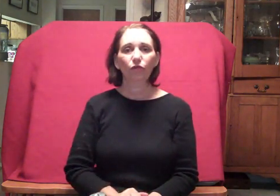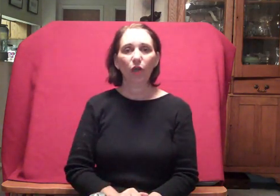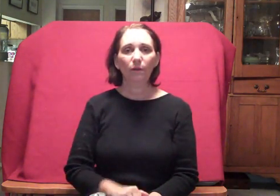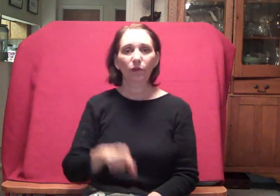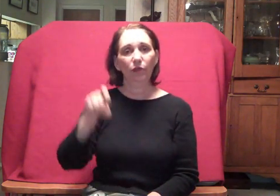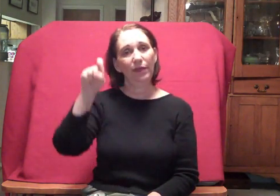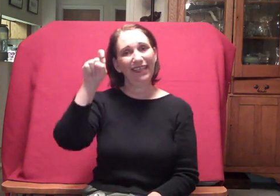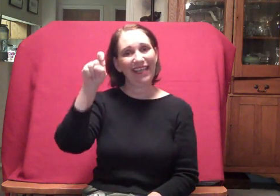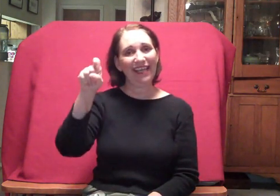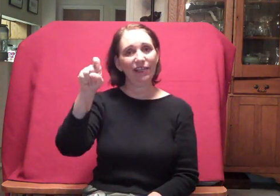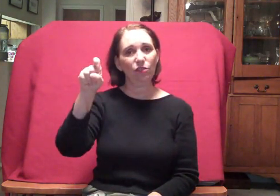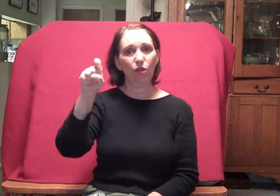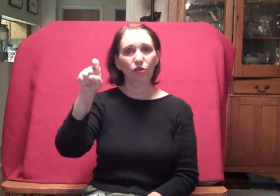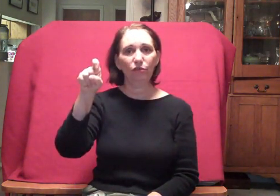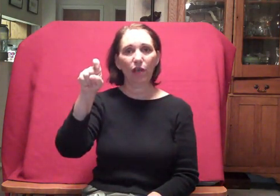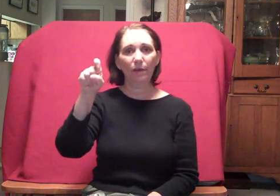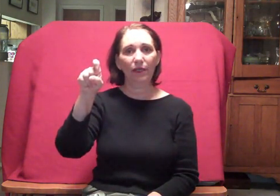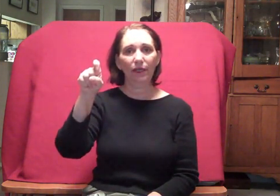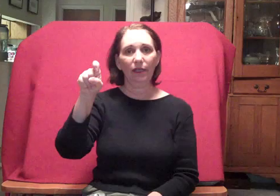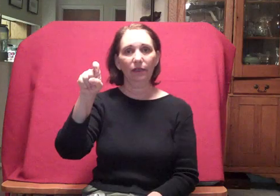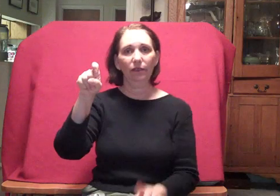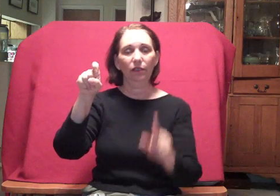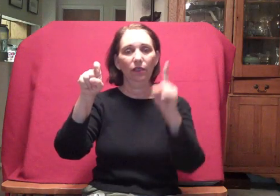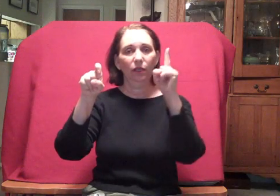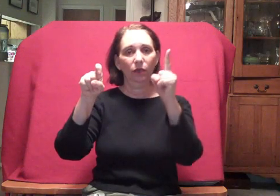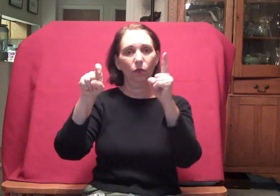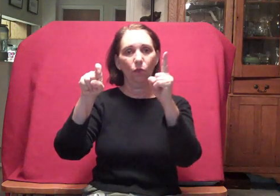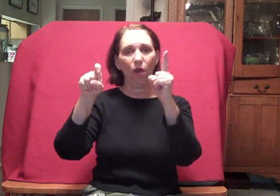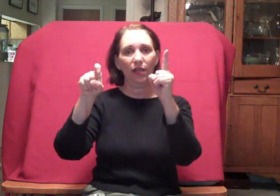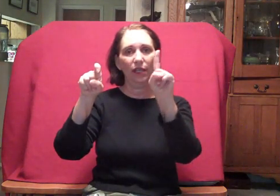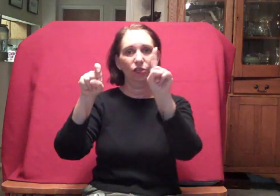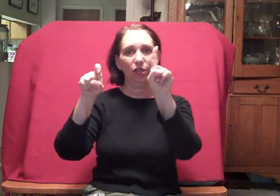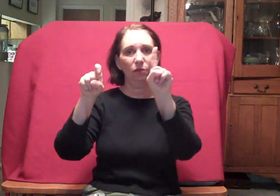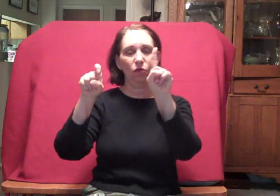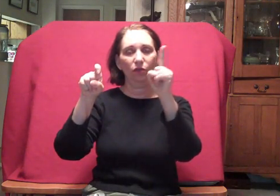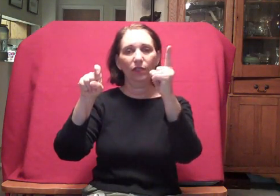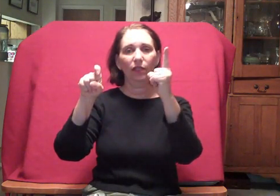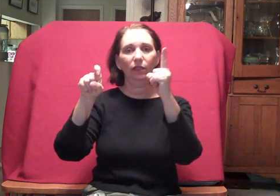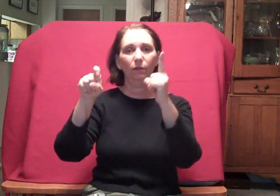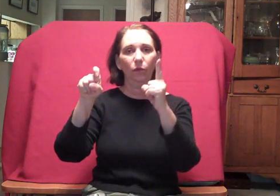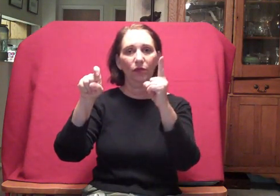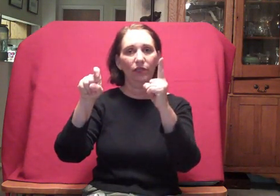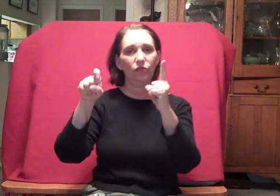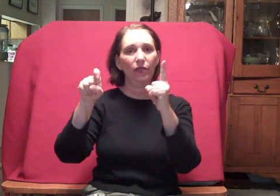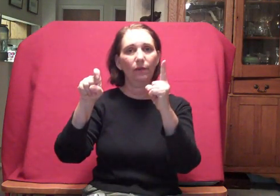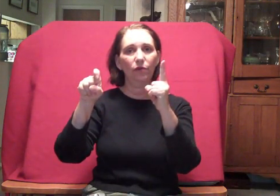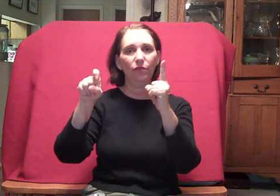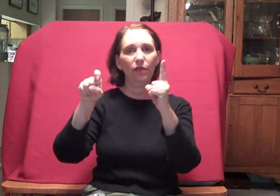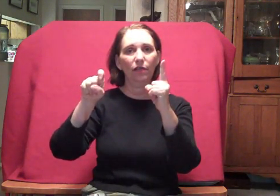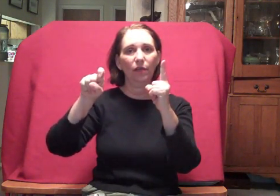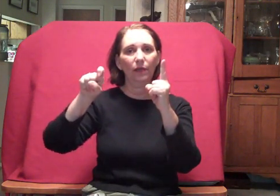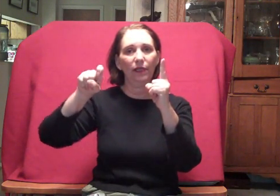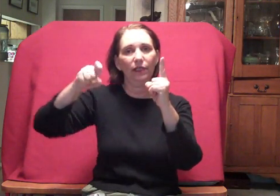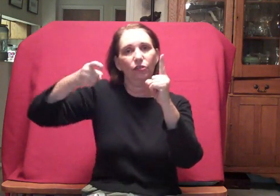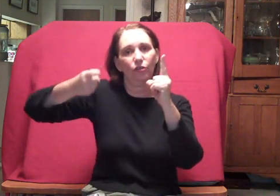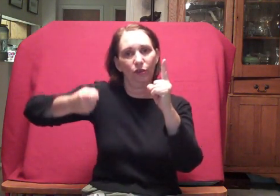From. You're going to make an X on your dominant hand, one hand shape, hold it in, pointing straight up on your non-dominant hand. Turn